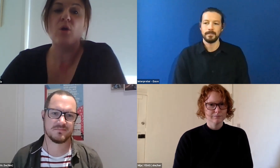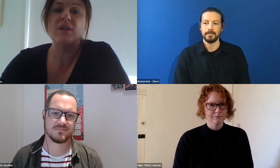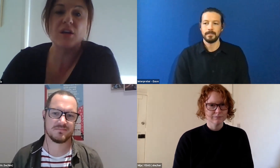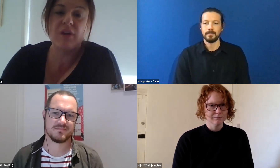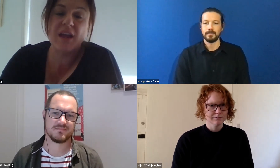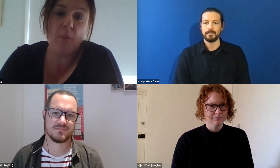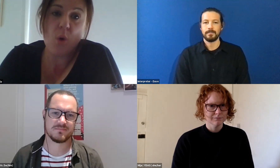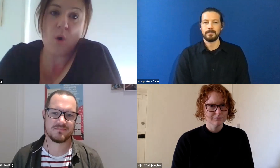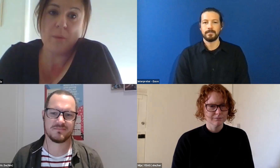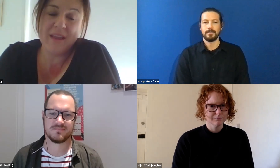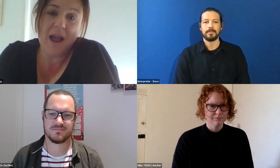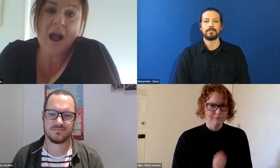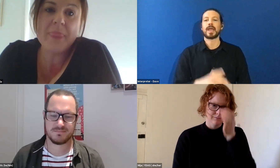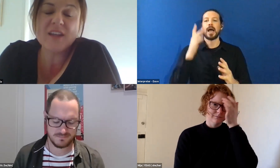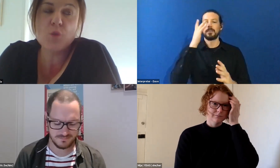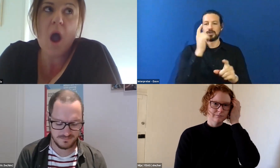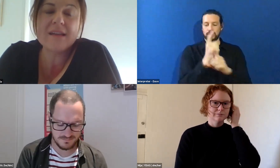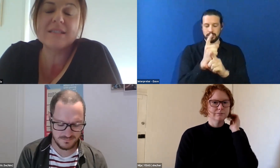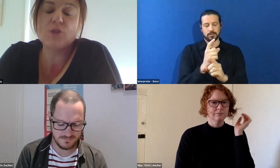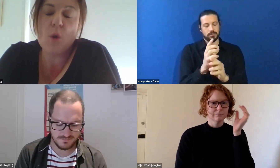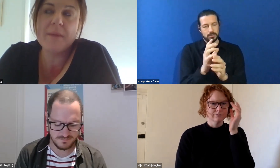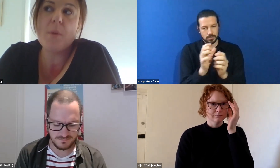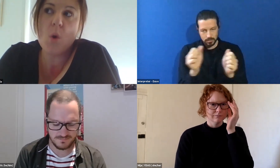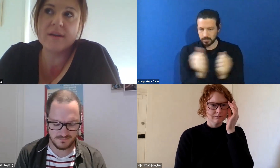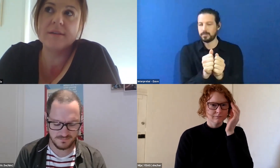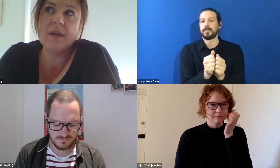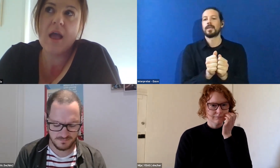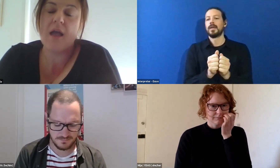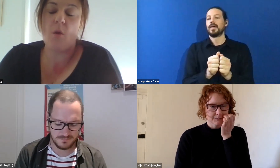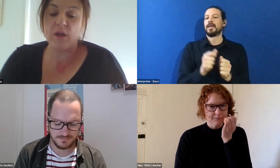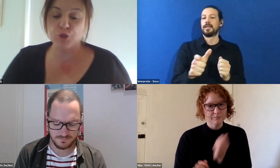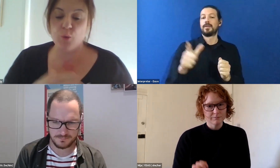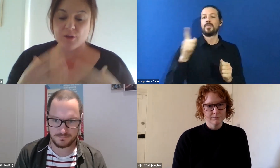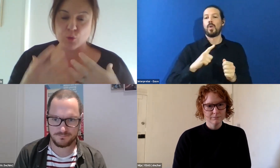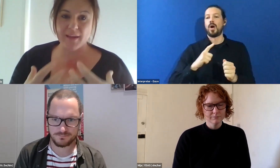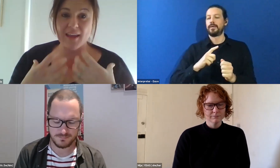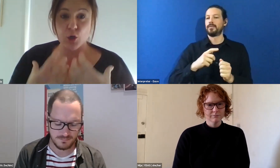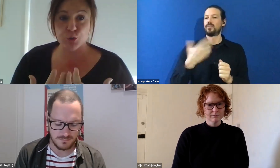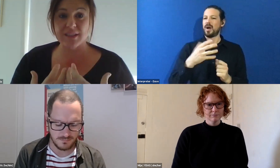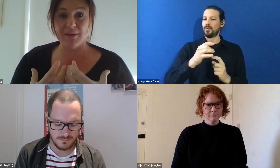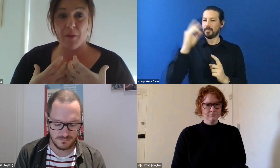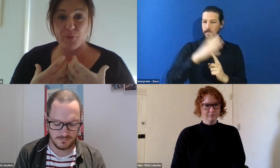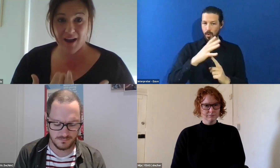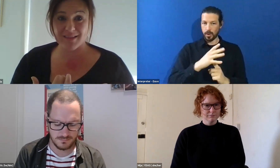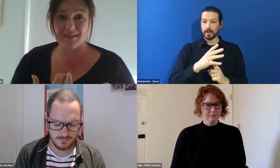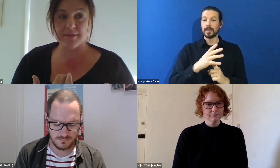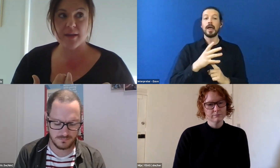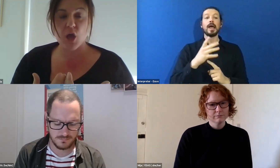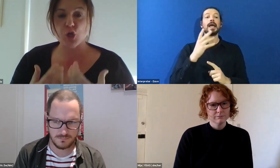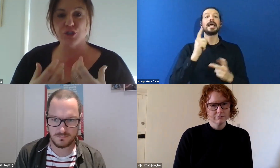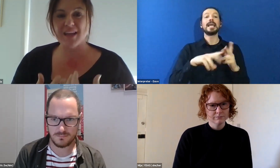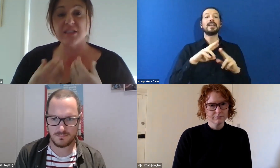meeting them in. I couldn't agree more, Mia, and that's why it is so important when you are doing inclusive